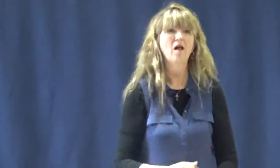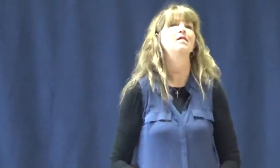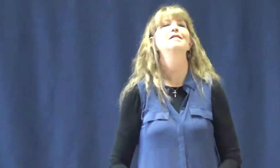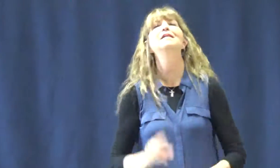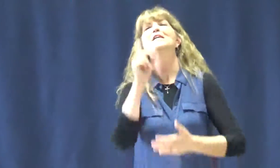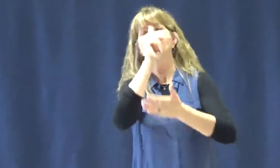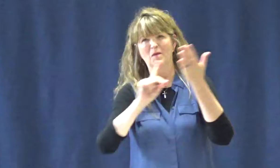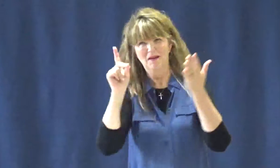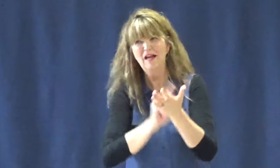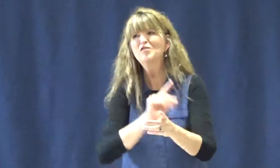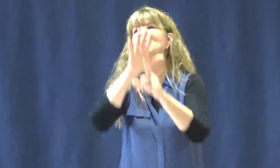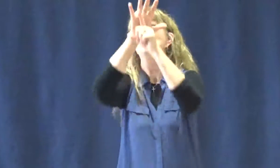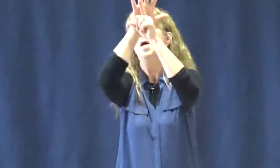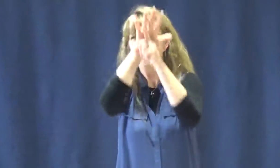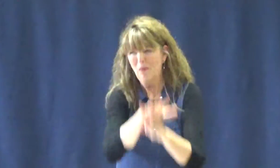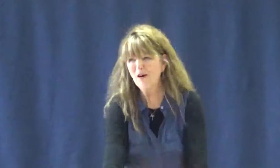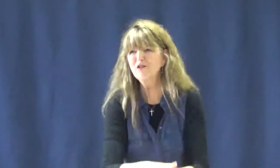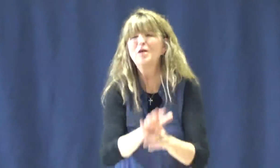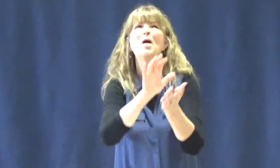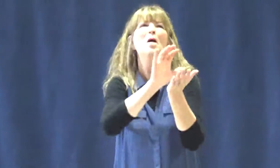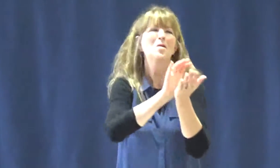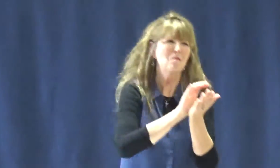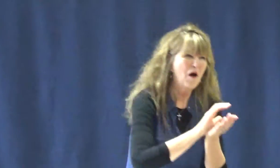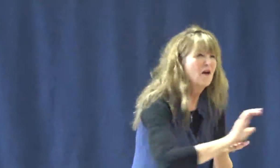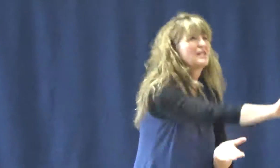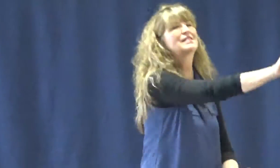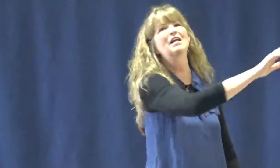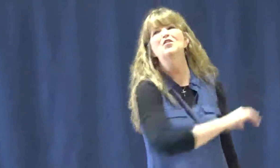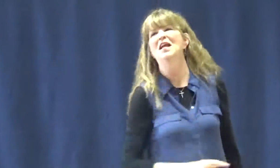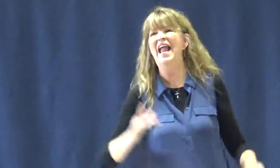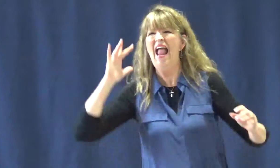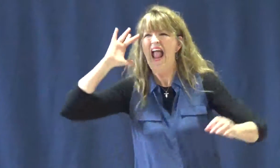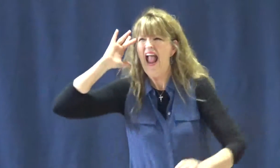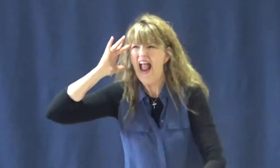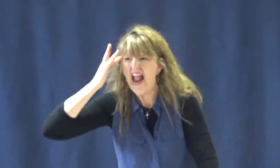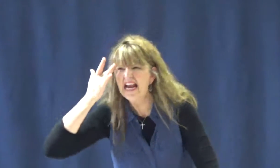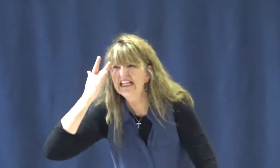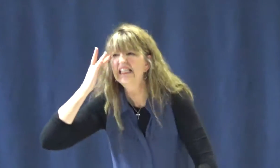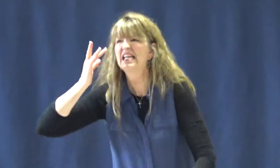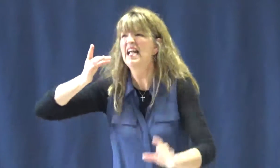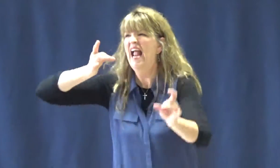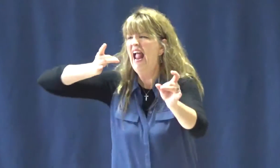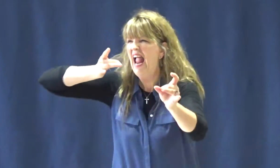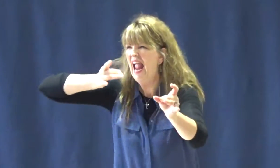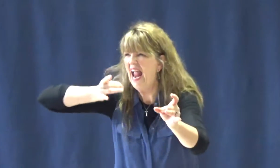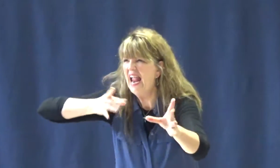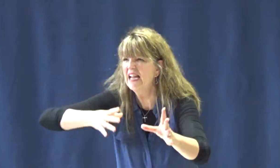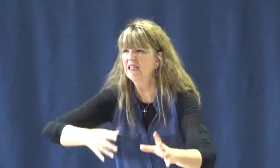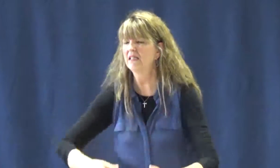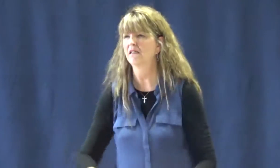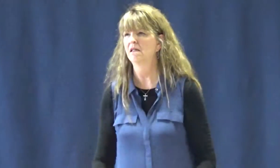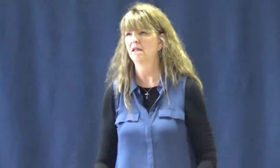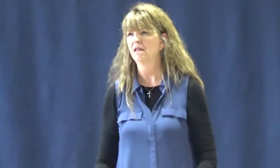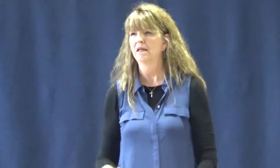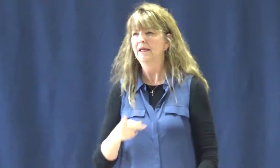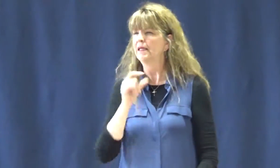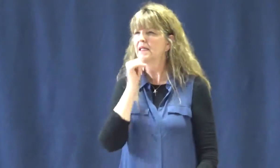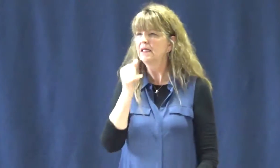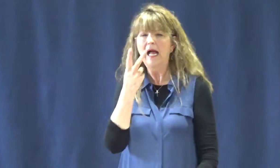He saw discrimination. He saw oppression. He saw marginalism. He saw hate.